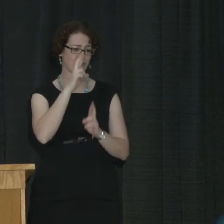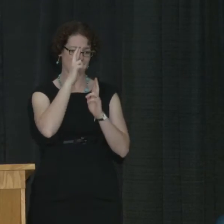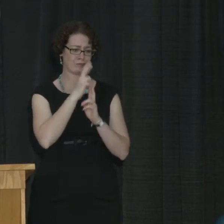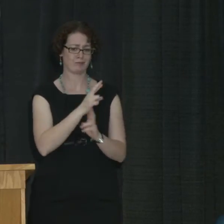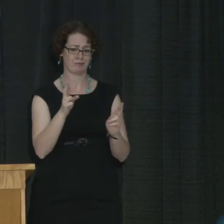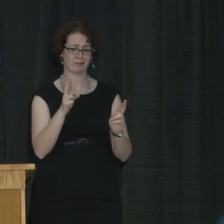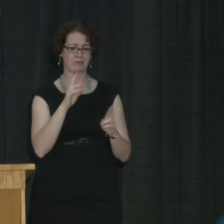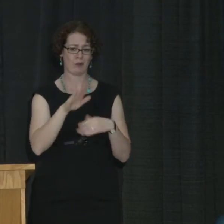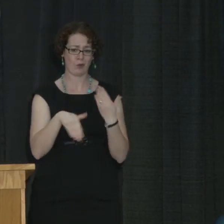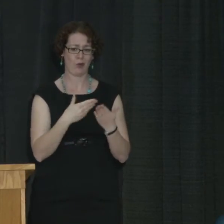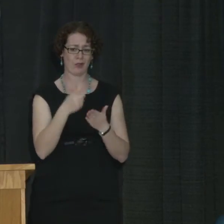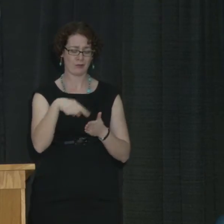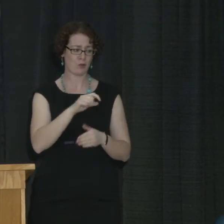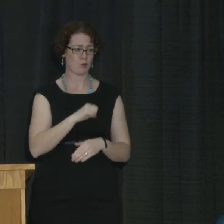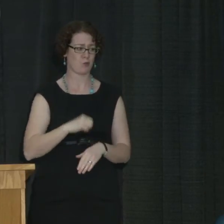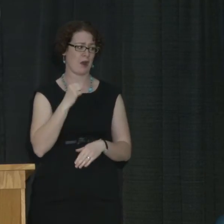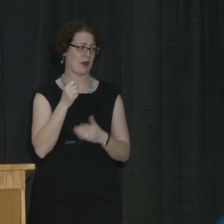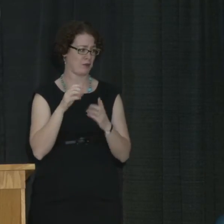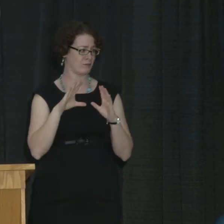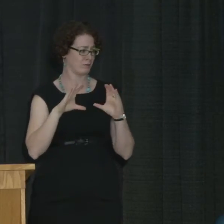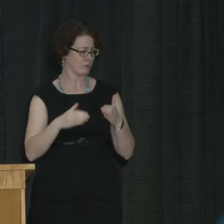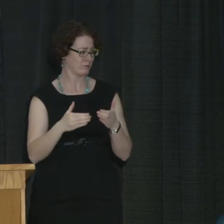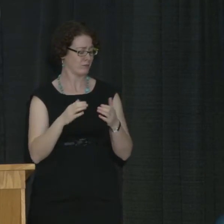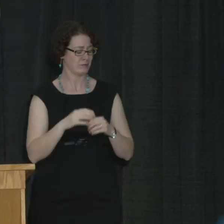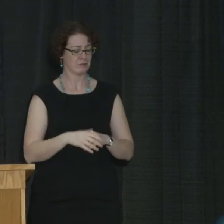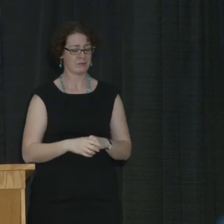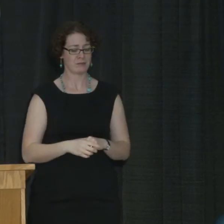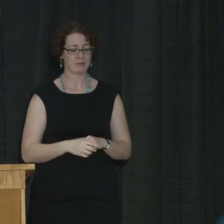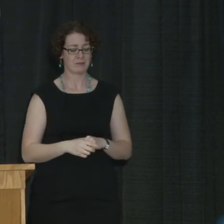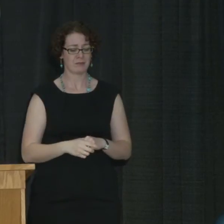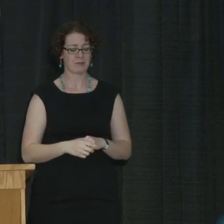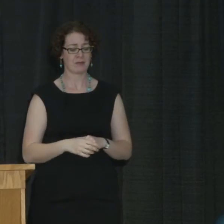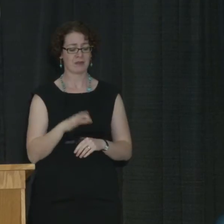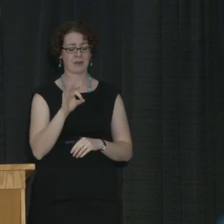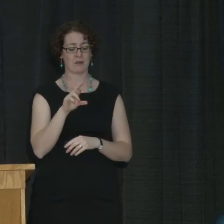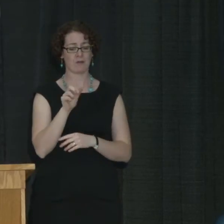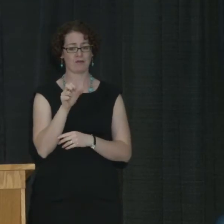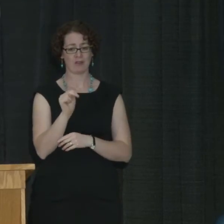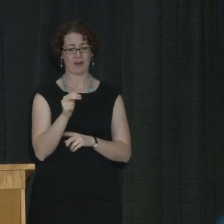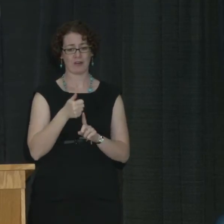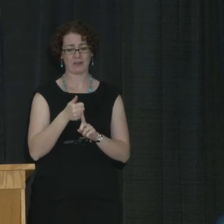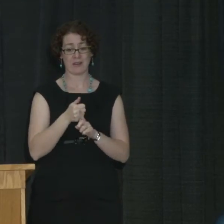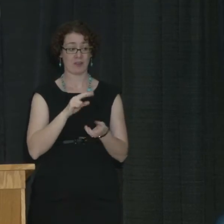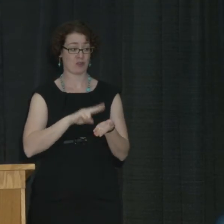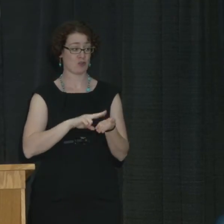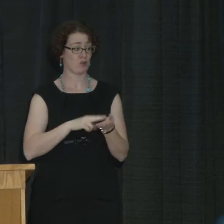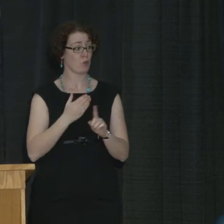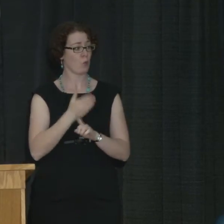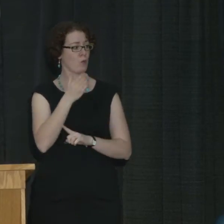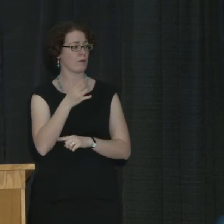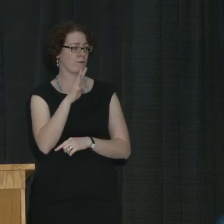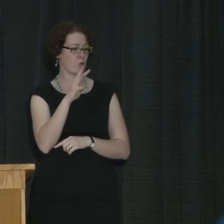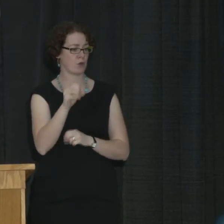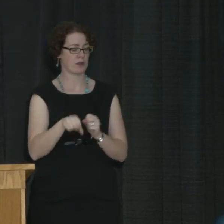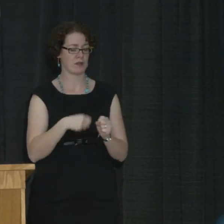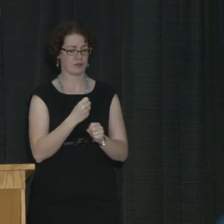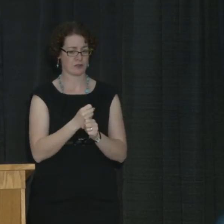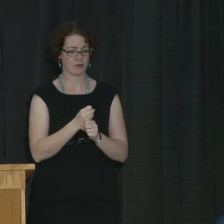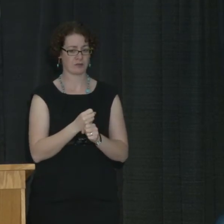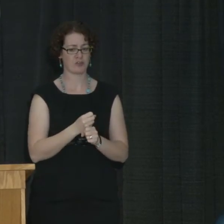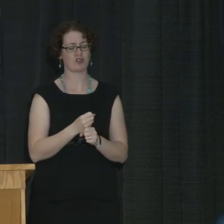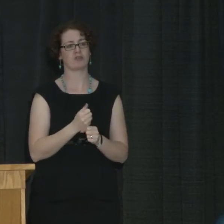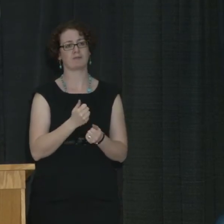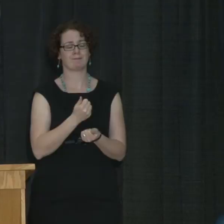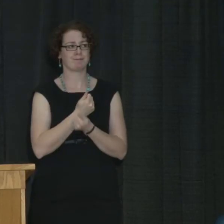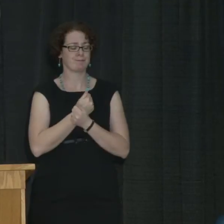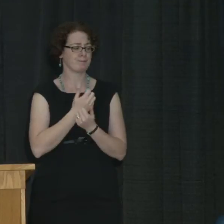and how proud she is of you. But also, Fran's been a nurse for over 40 years, and she loves